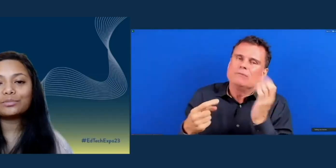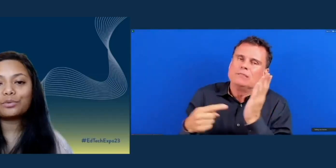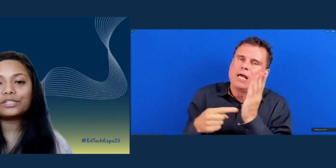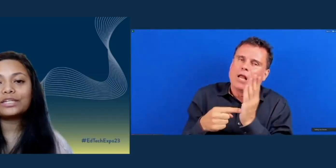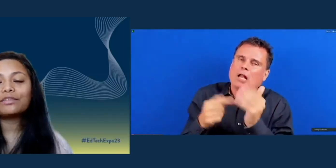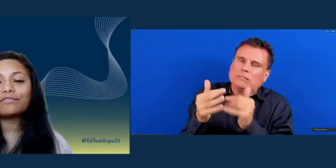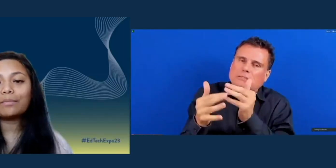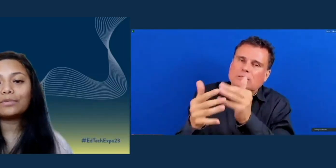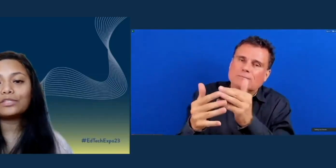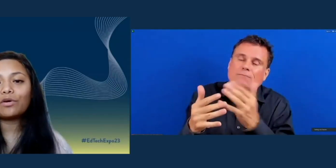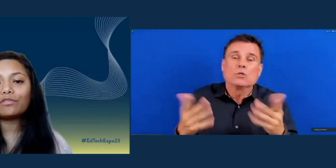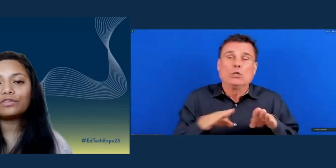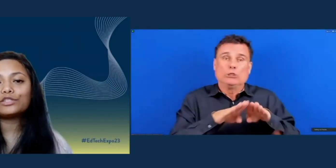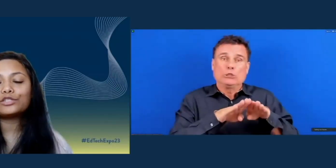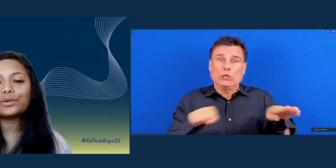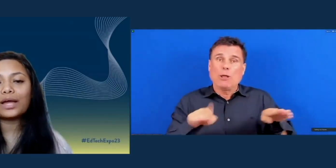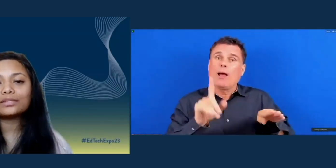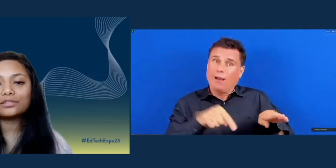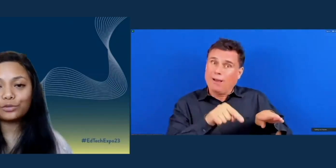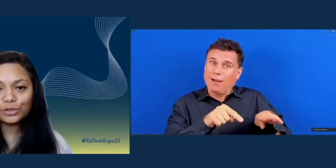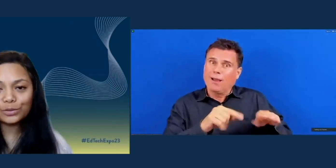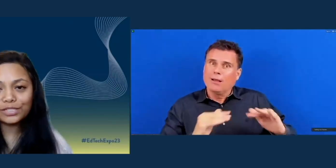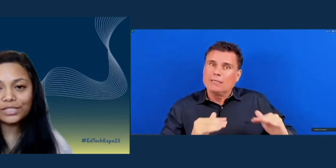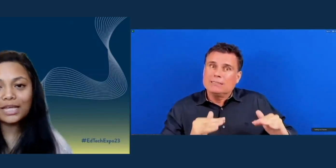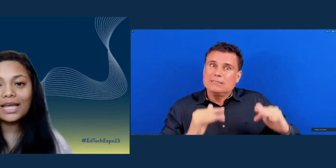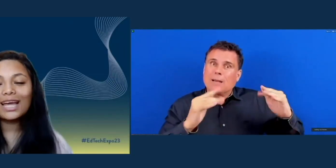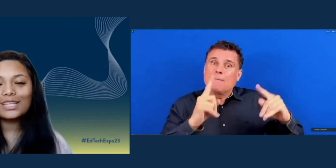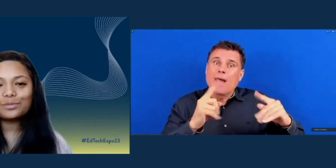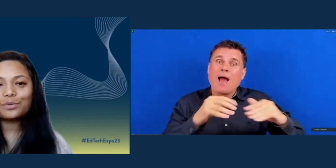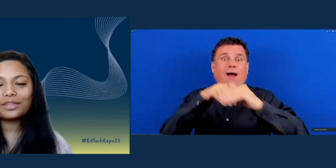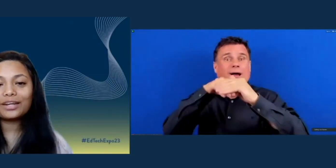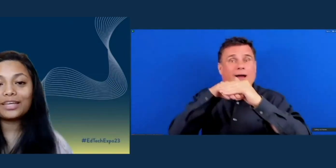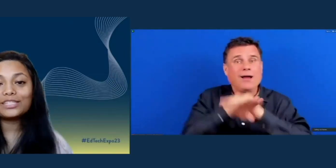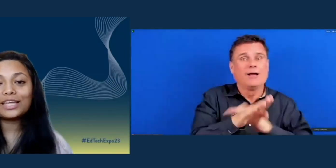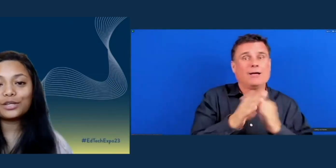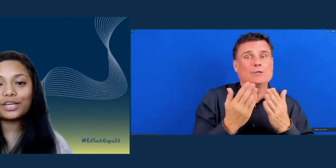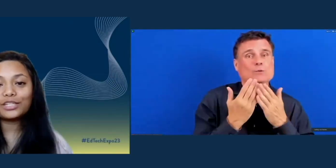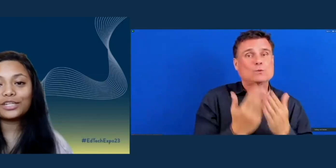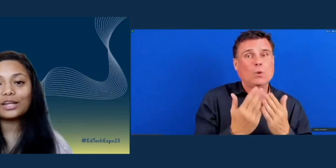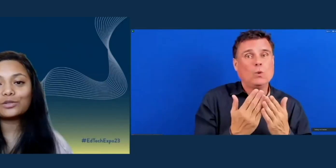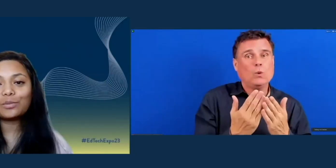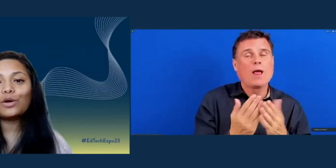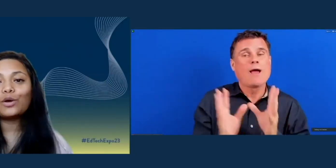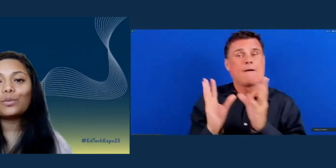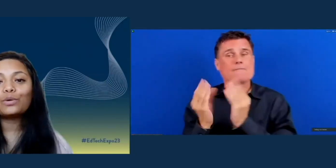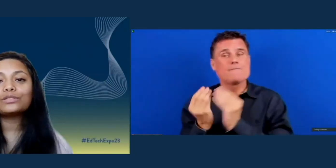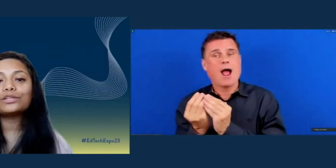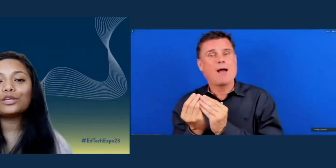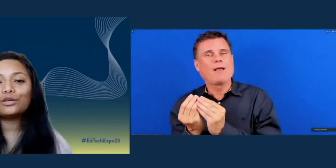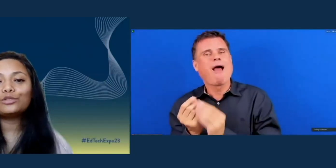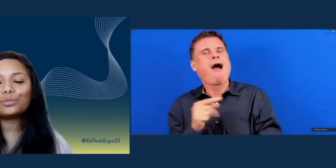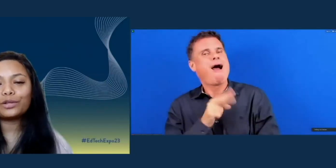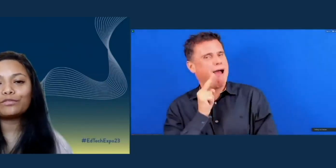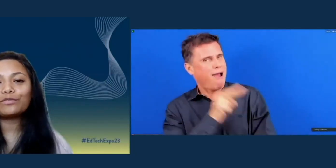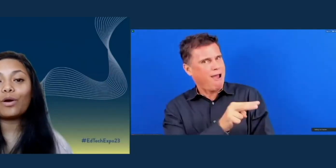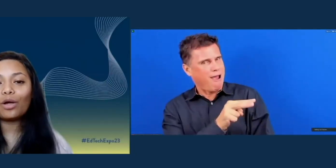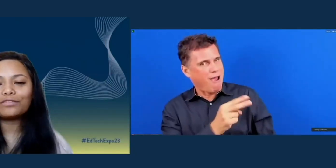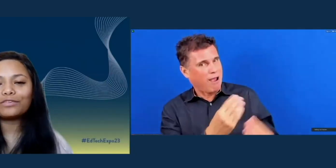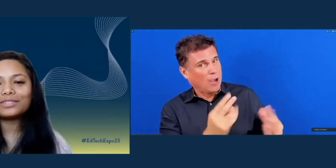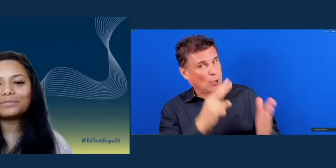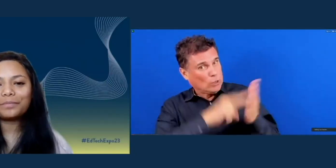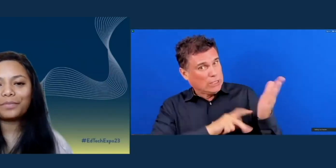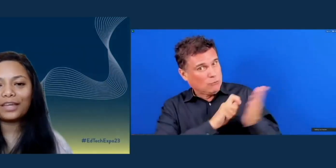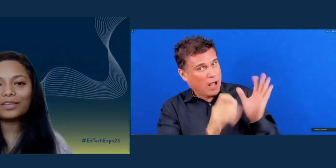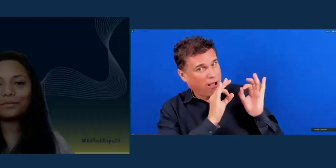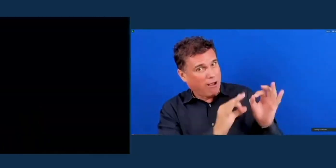in supporting the family's confidence to access resources and support their kids' education at home was a huge win for all